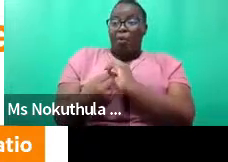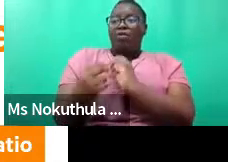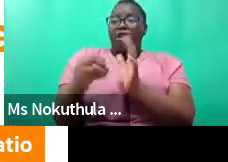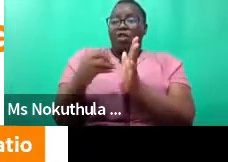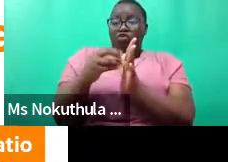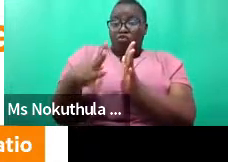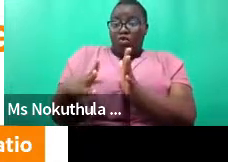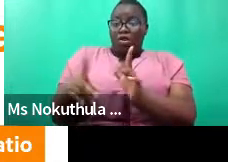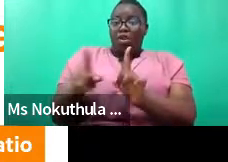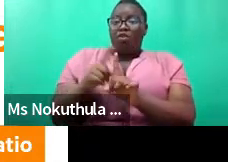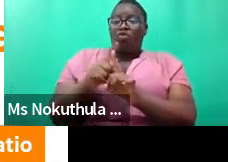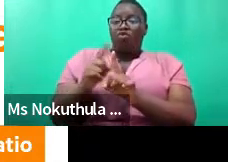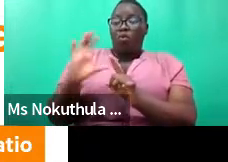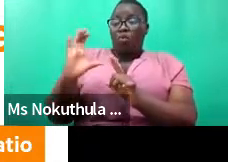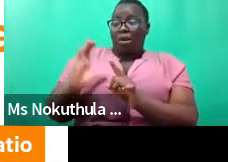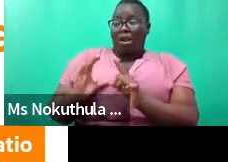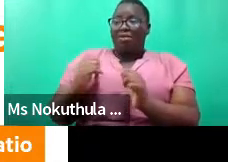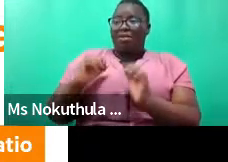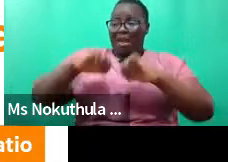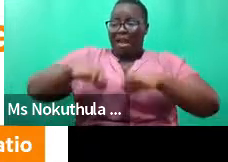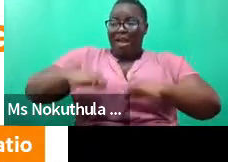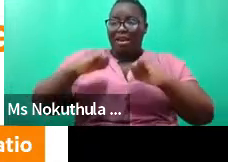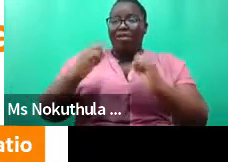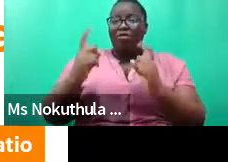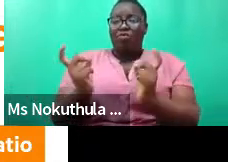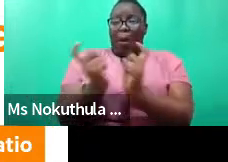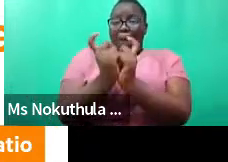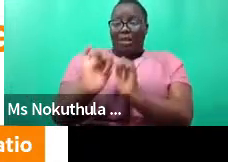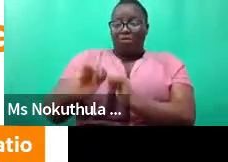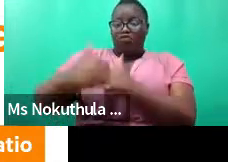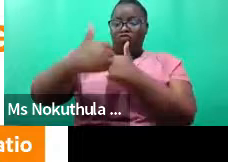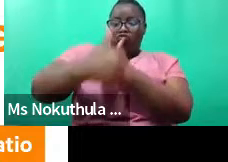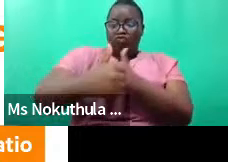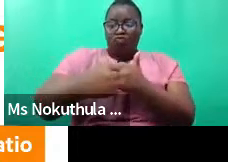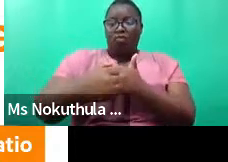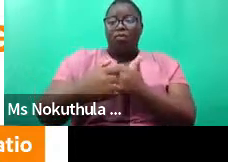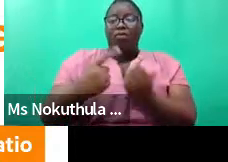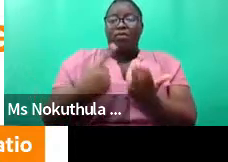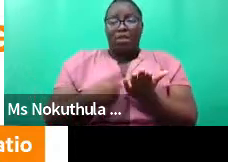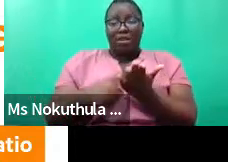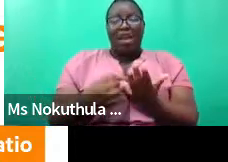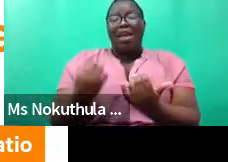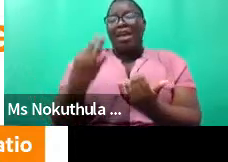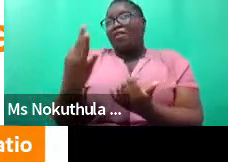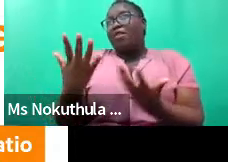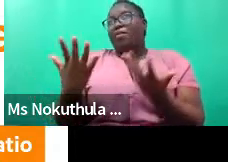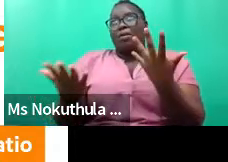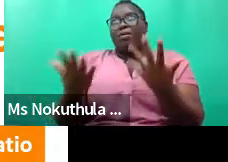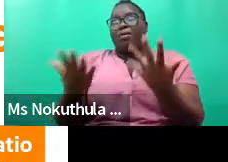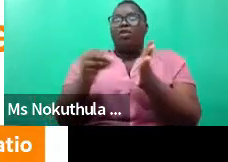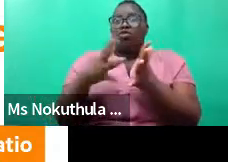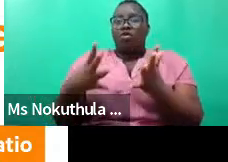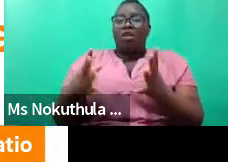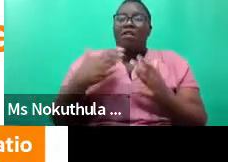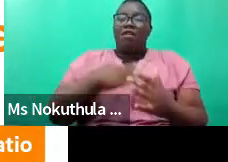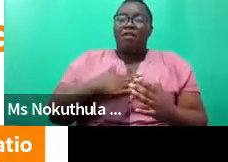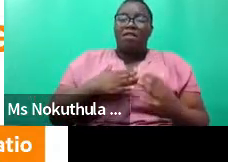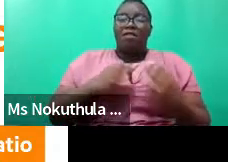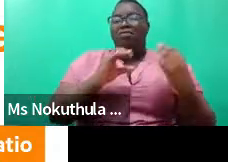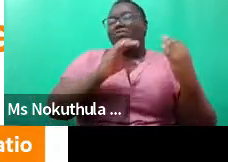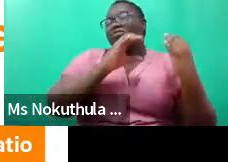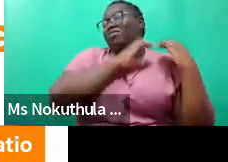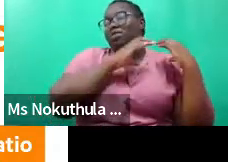meet face-to-face. And in the cases where the student maybe is feeling tired or is feeling they have a lot of things that they need to do, then they